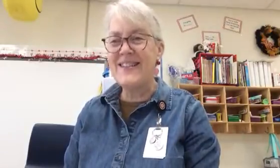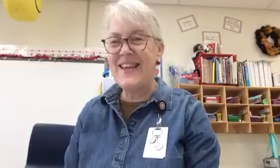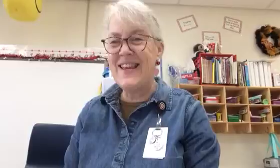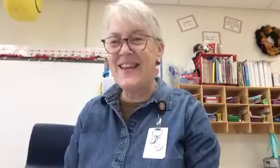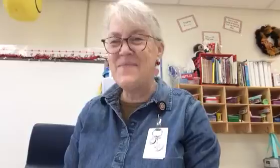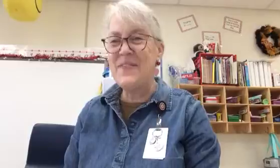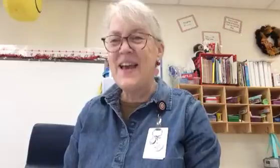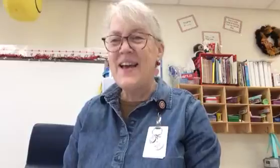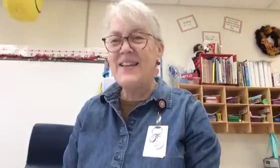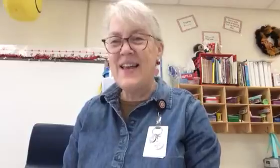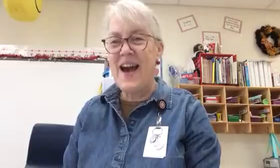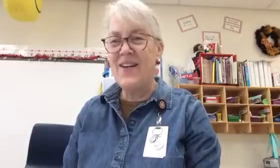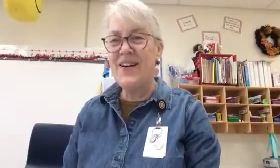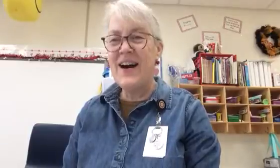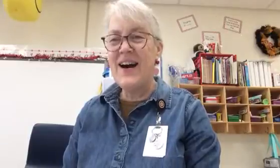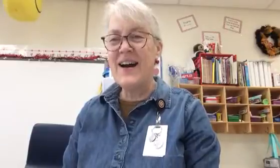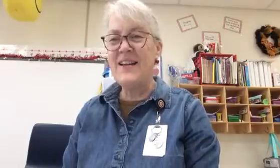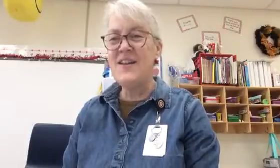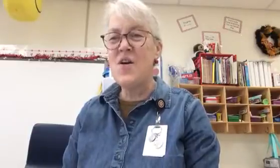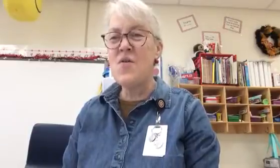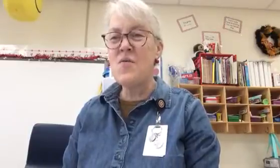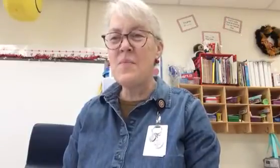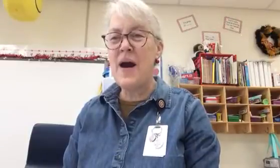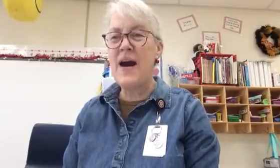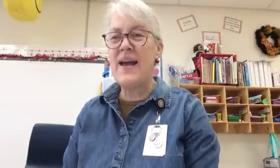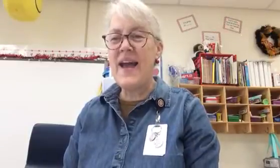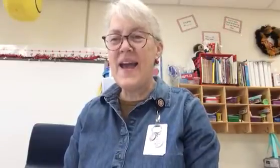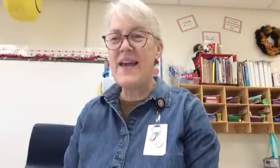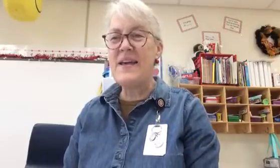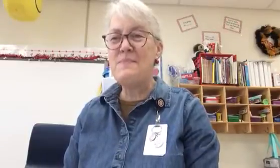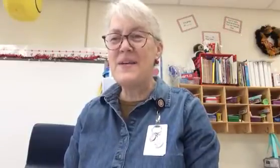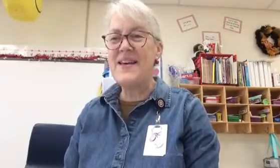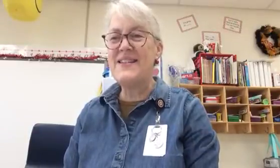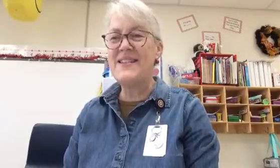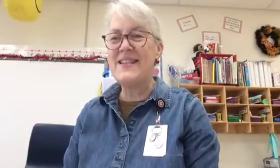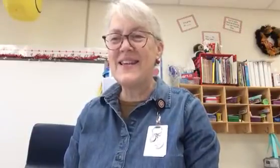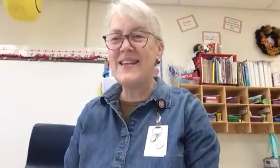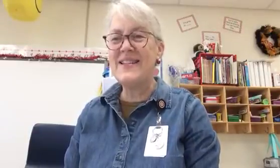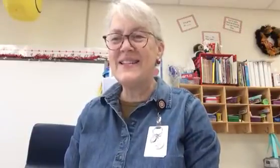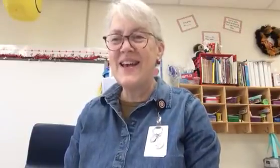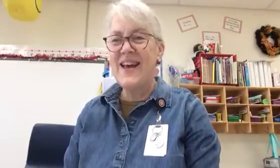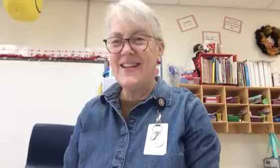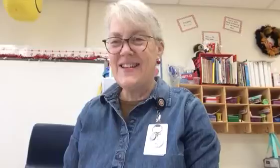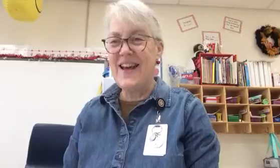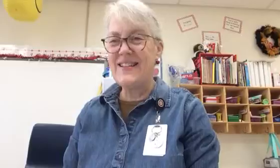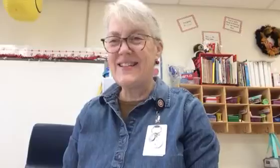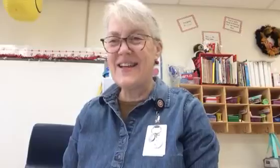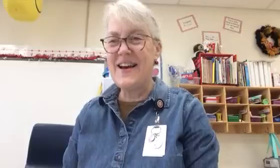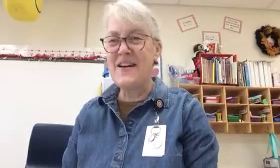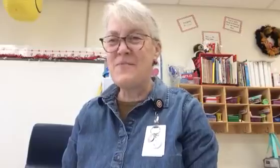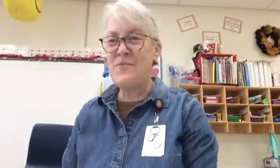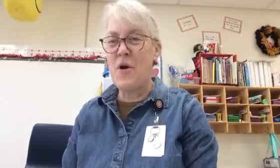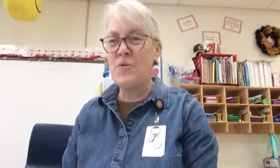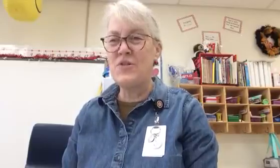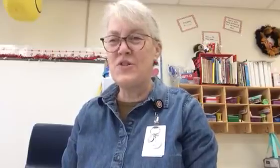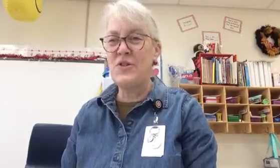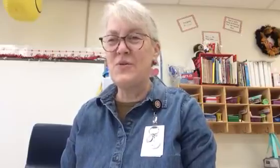z now I know my ABC's next time won't you